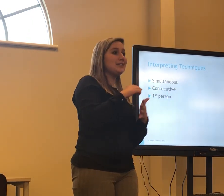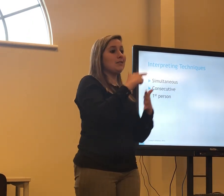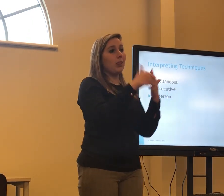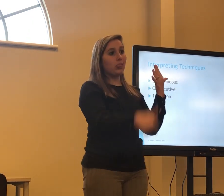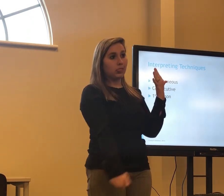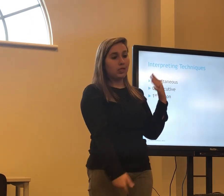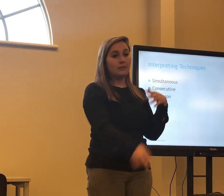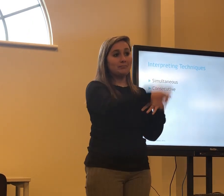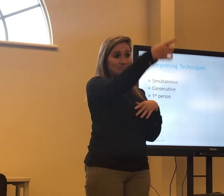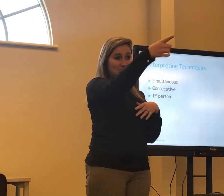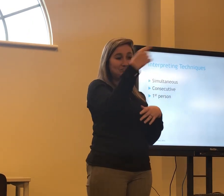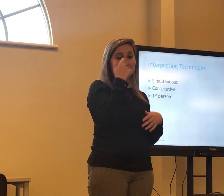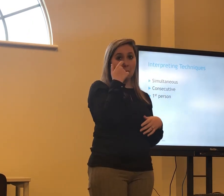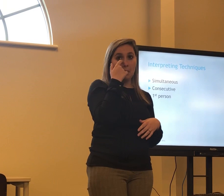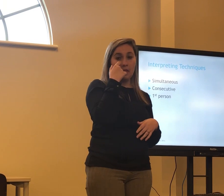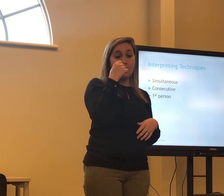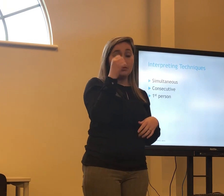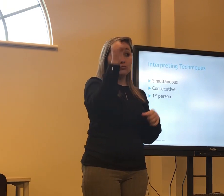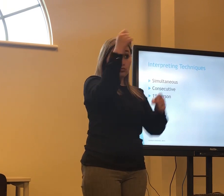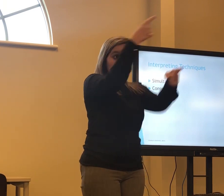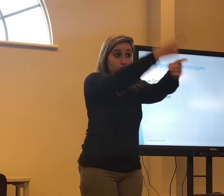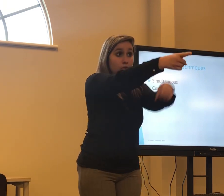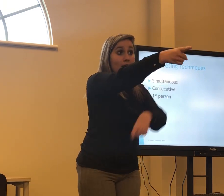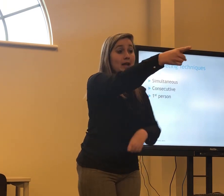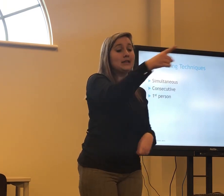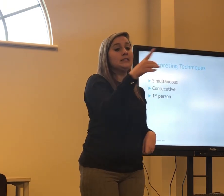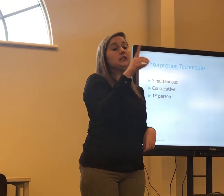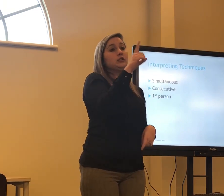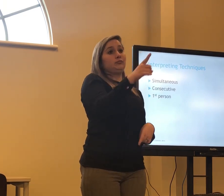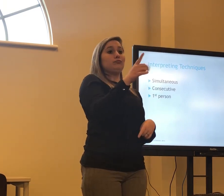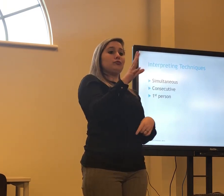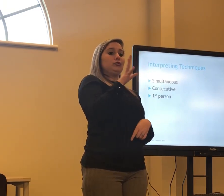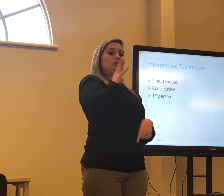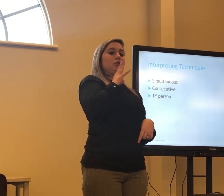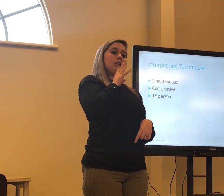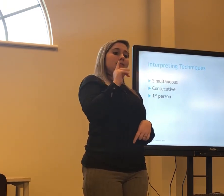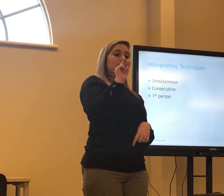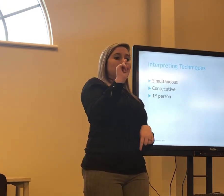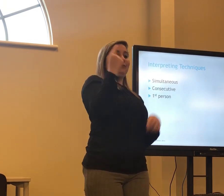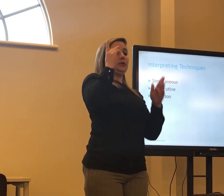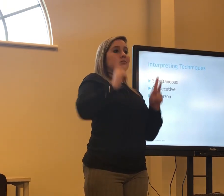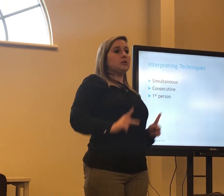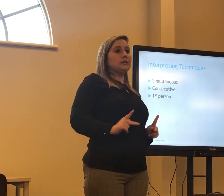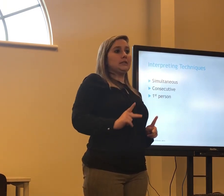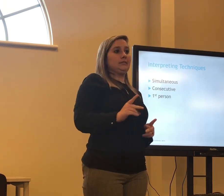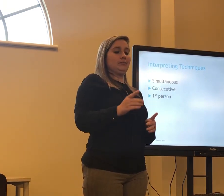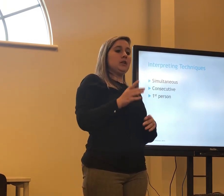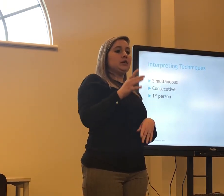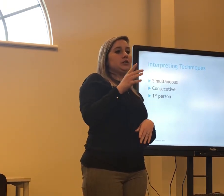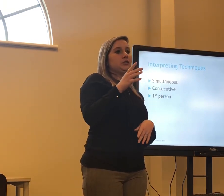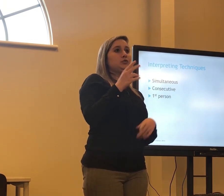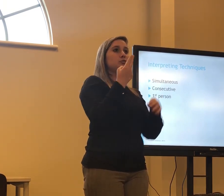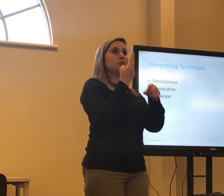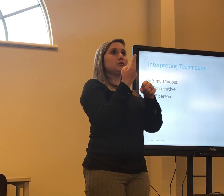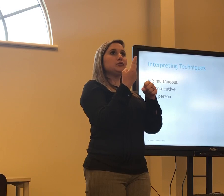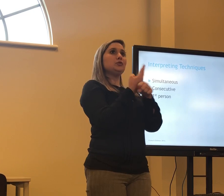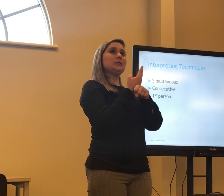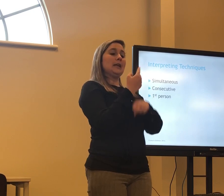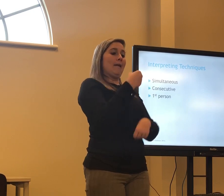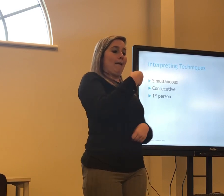Right, you're speaking in first person as the deaf person. You're using I statements. Me, I feel,